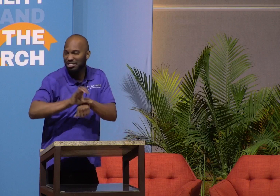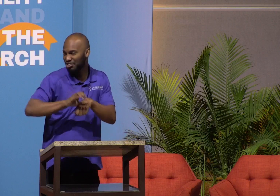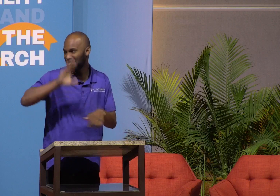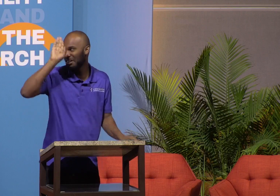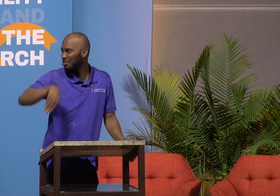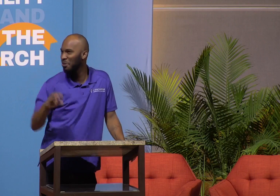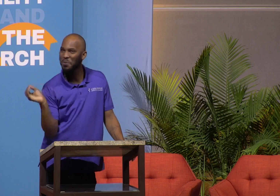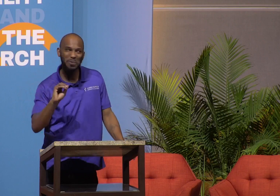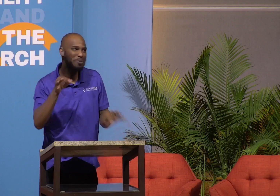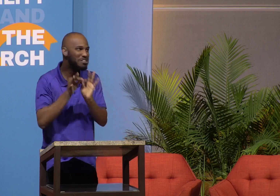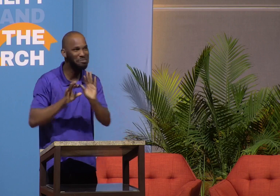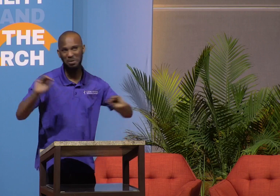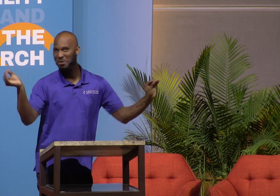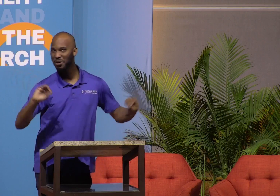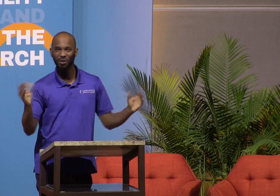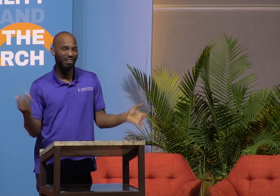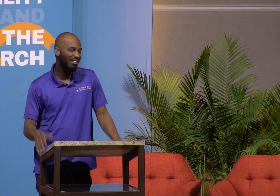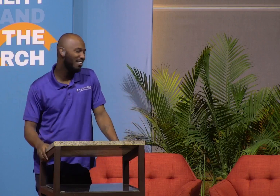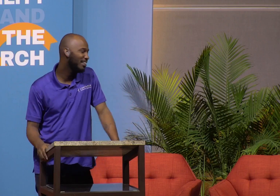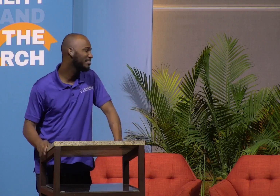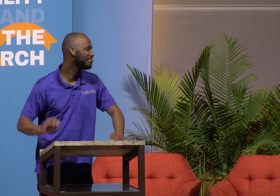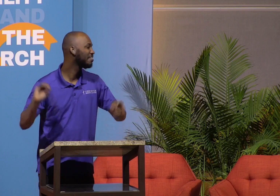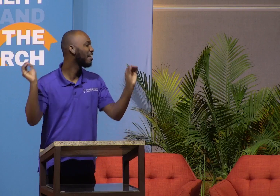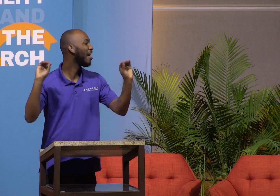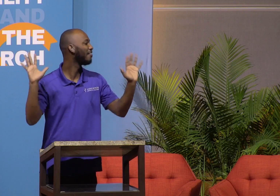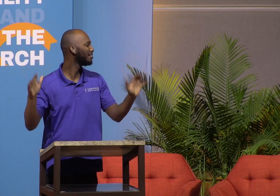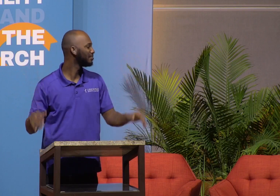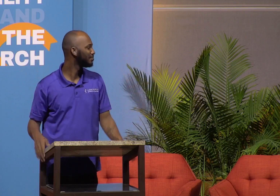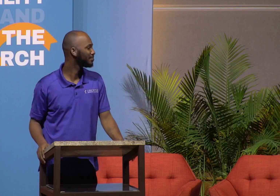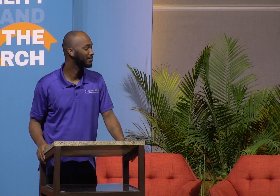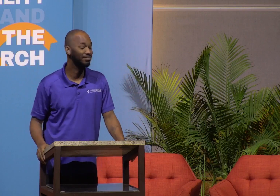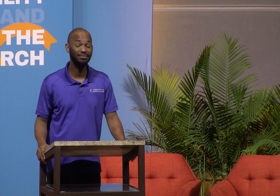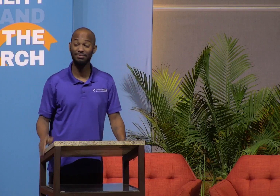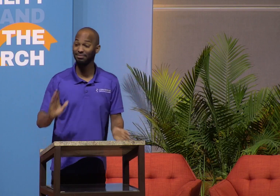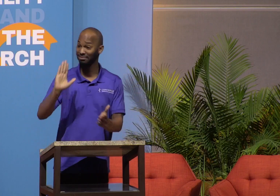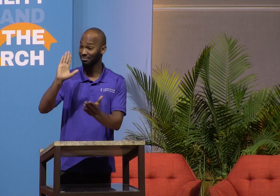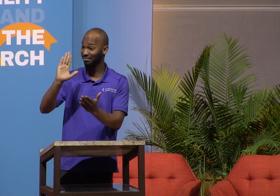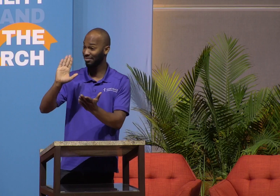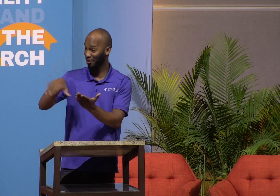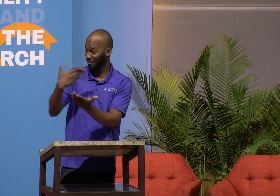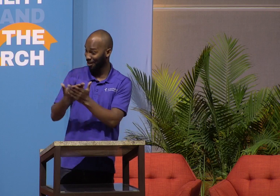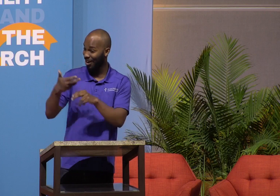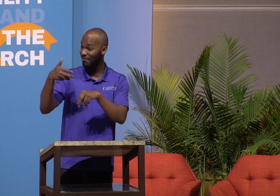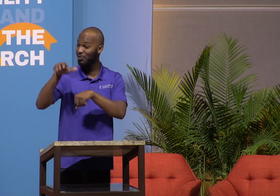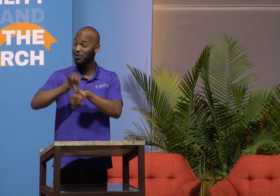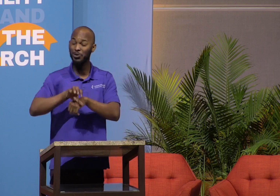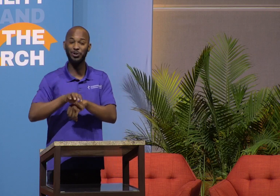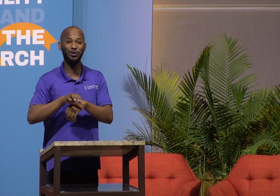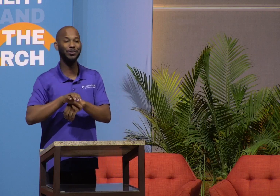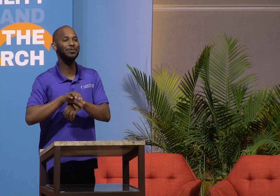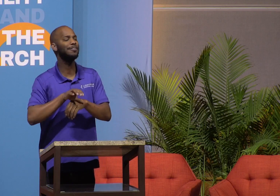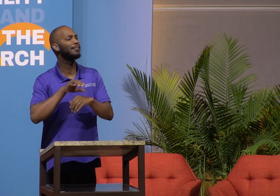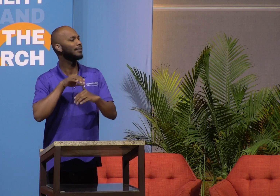I was like, I know this is not going to have any interpreters. I know I'm not really going to get anything from the message. There's not going to be nothing for